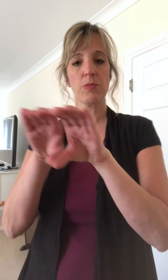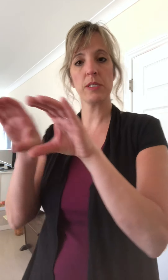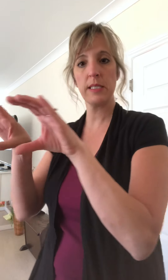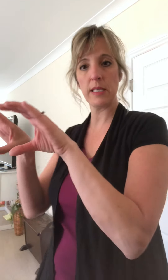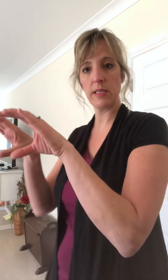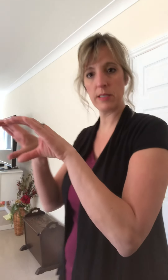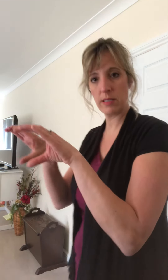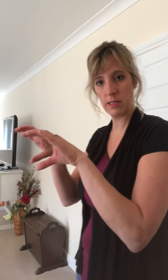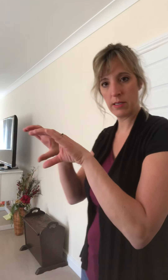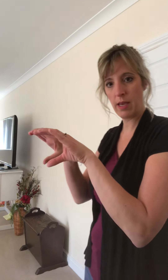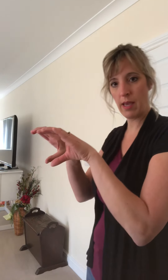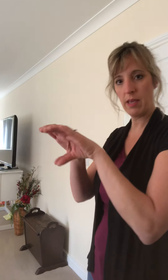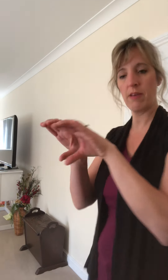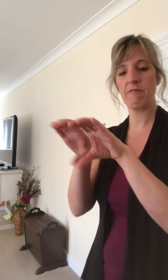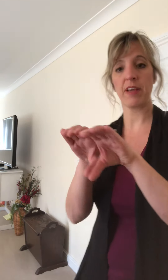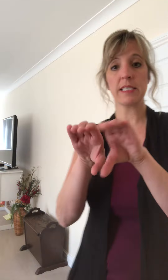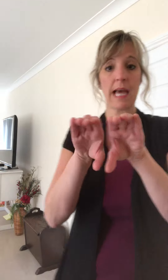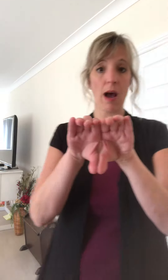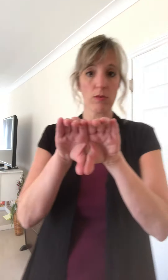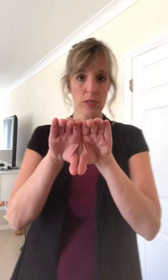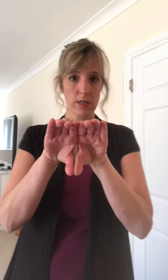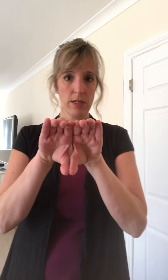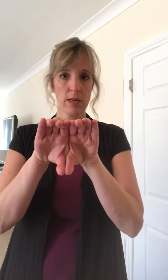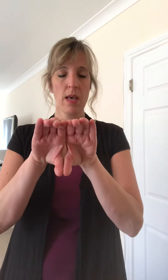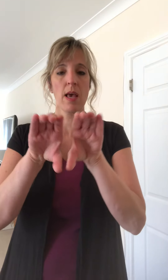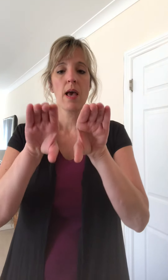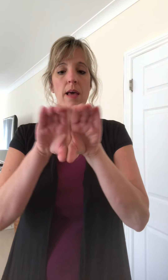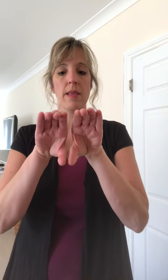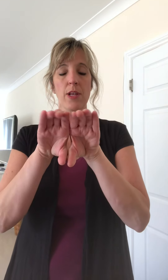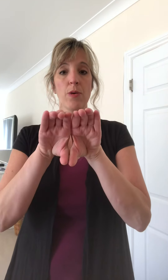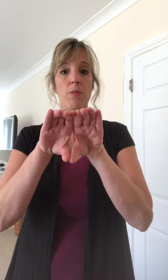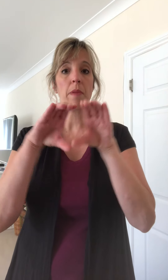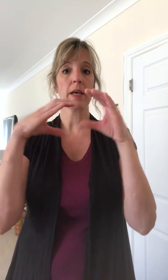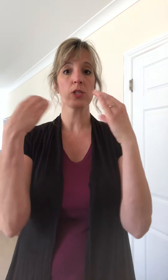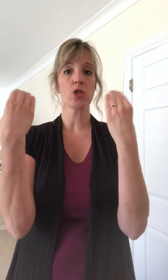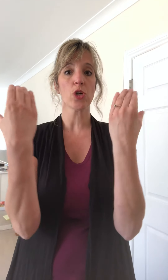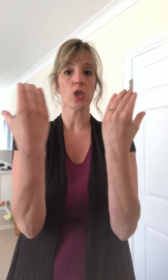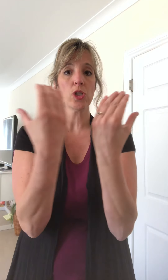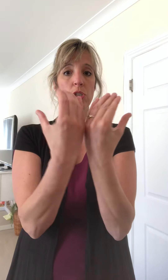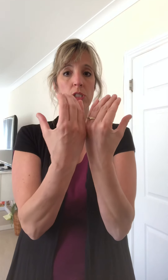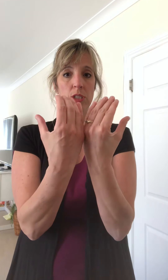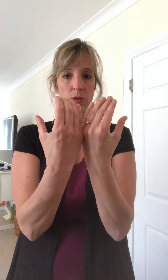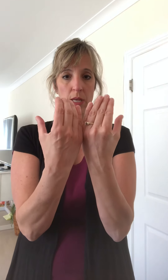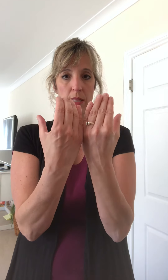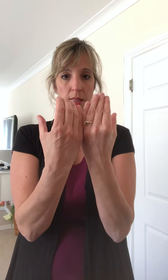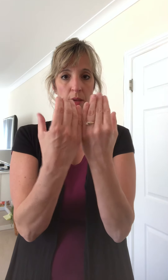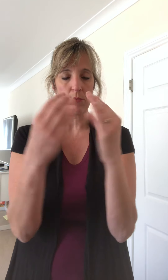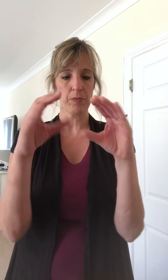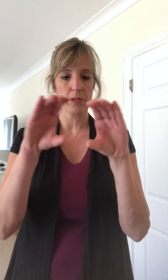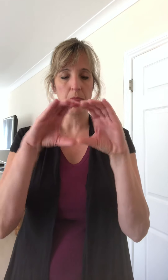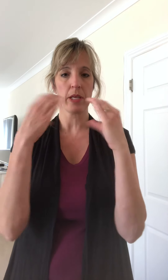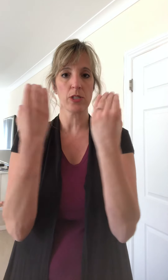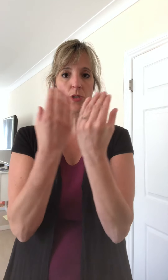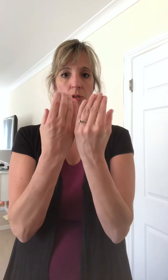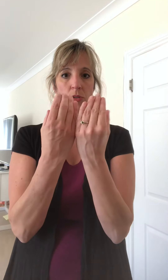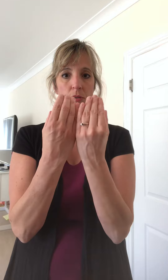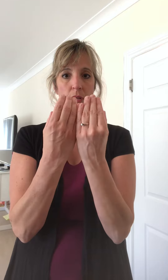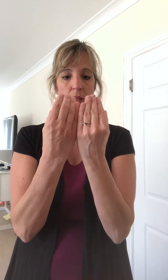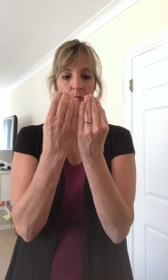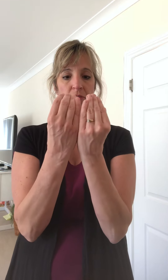with C's, okay, faced out. And then you make a circle so then that they, make a circle so then they will